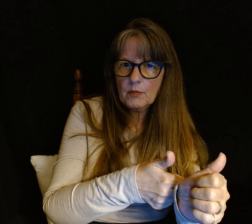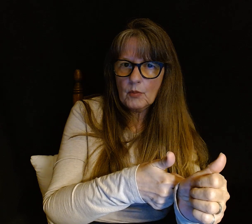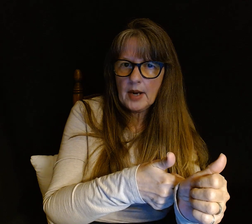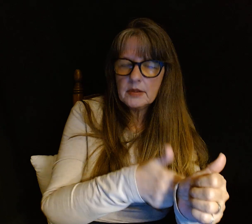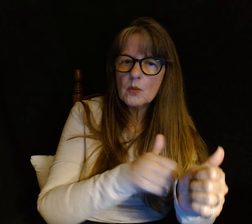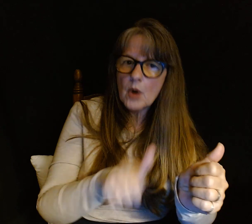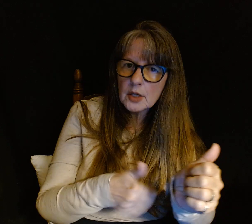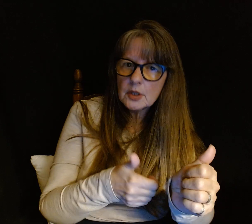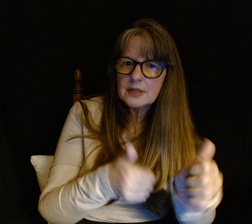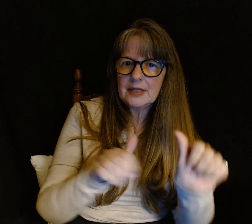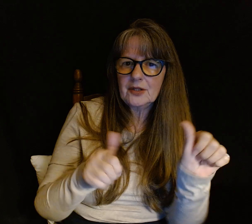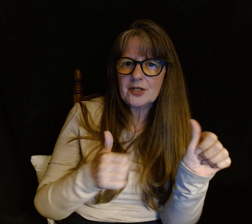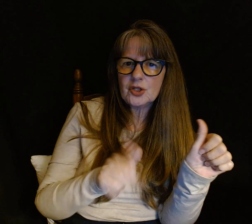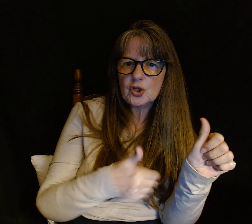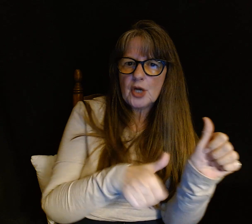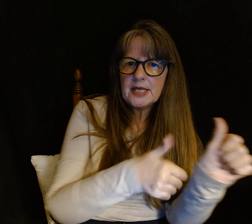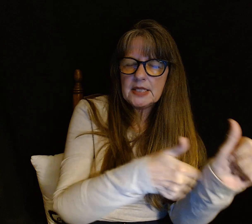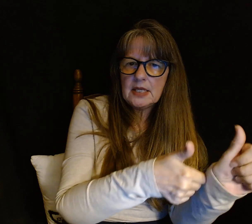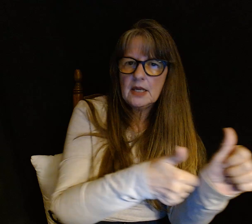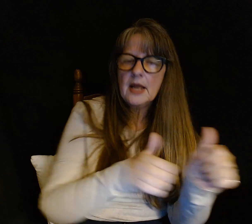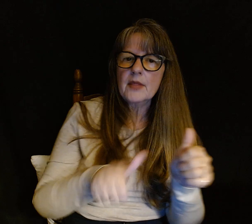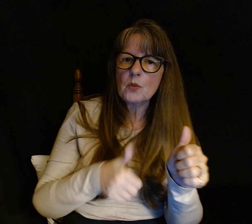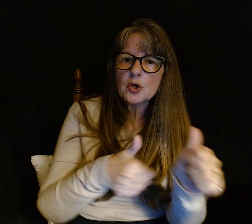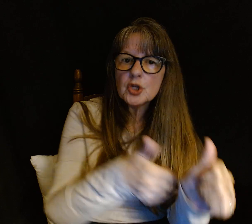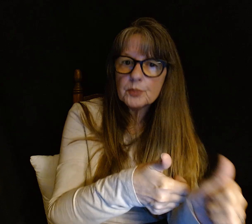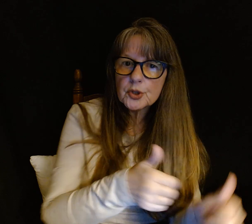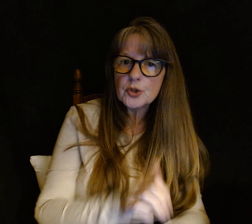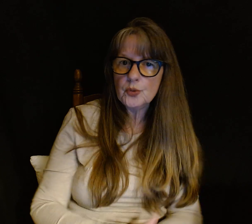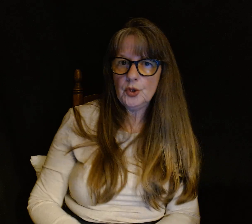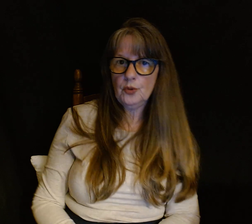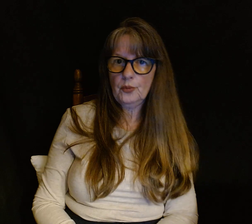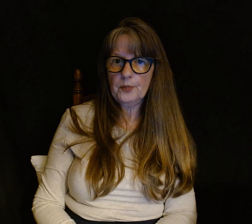right? This is chasing. They want you to pursue you.